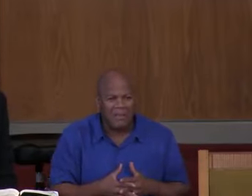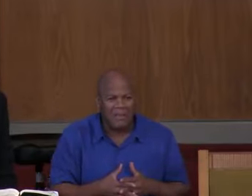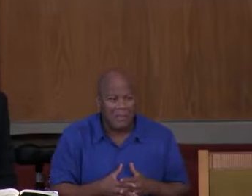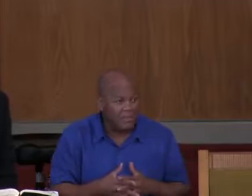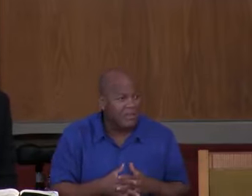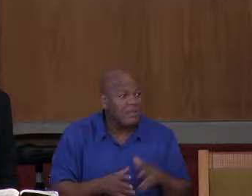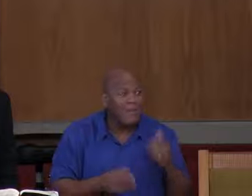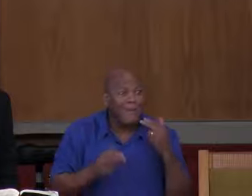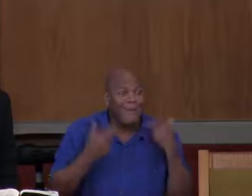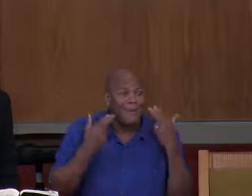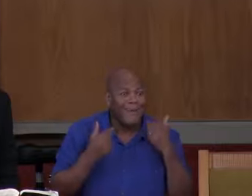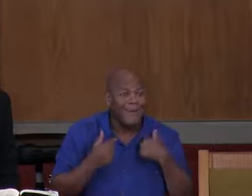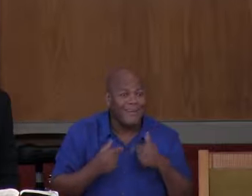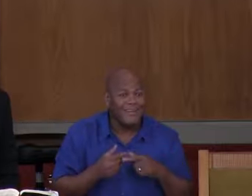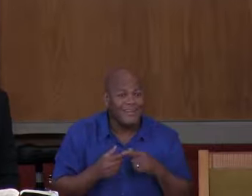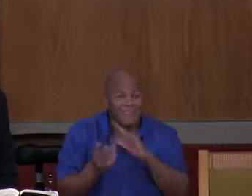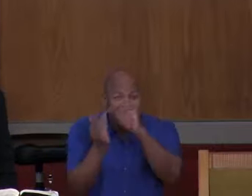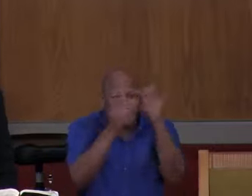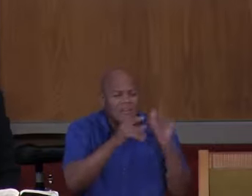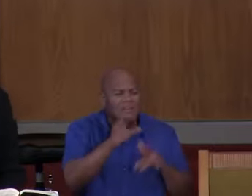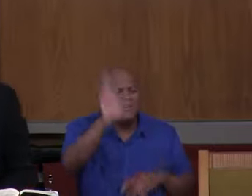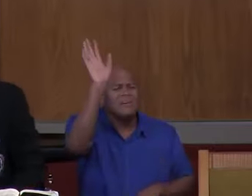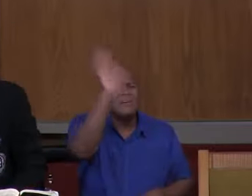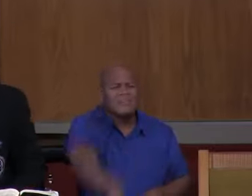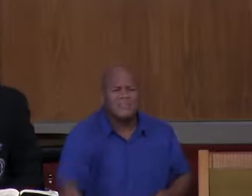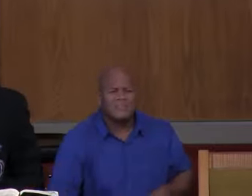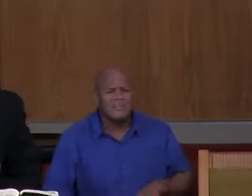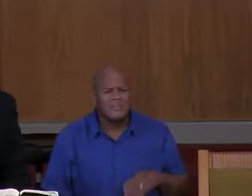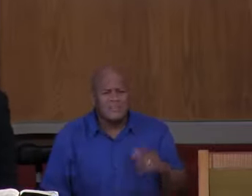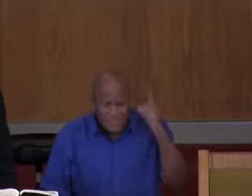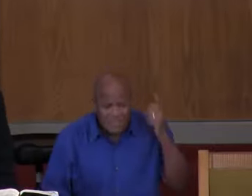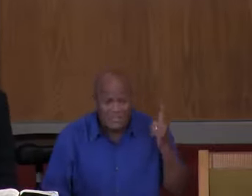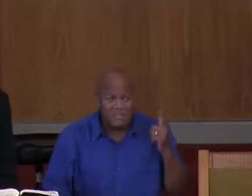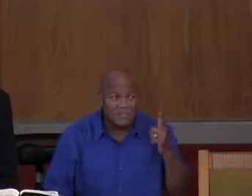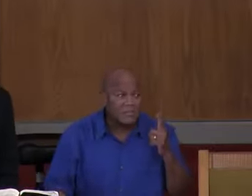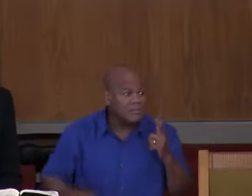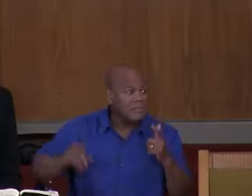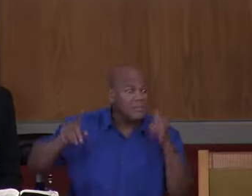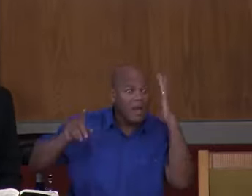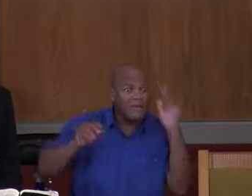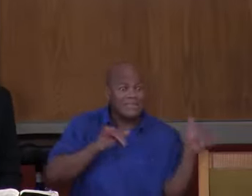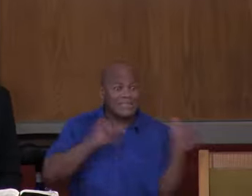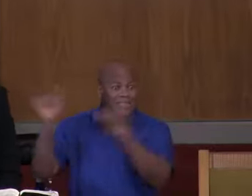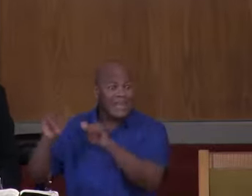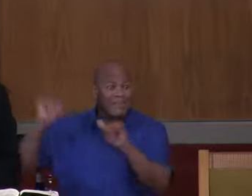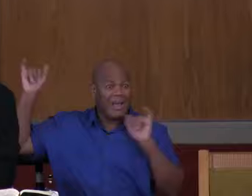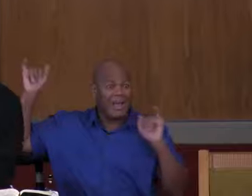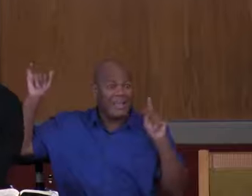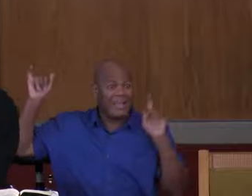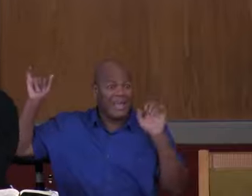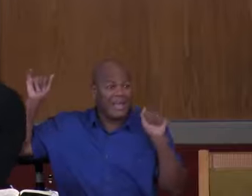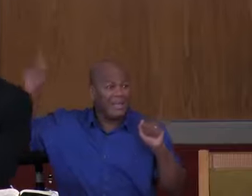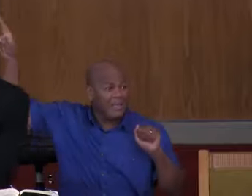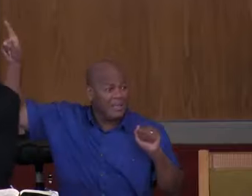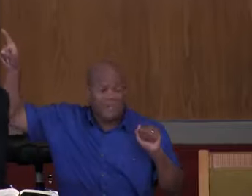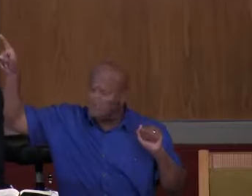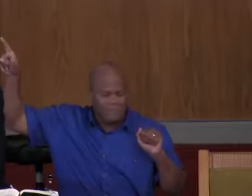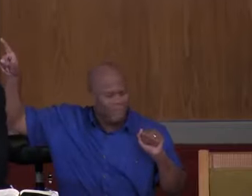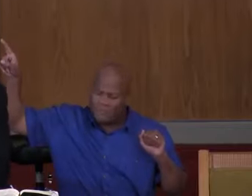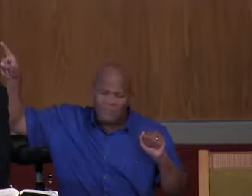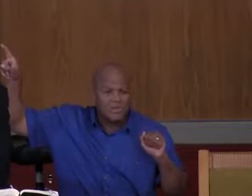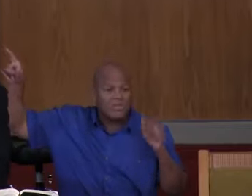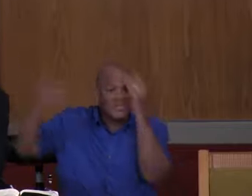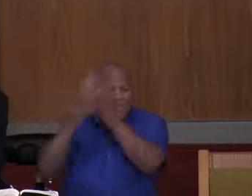Y'all laughing at me on the internet? Listen, God ain't like IKEA. Come on. But some of what he brings you